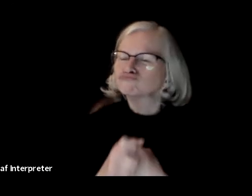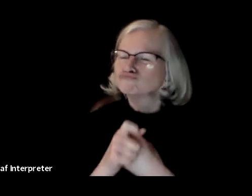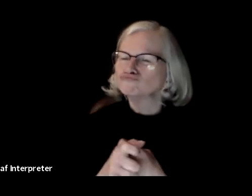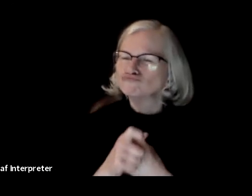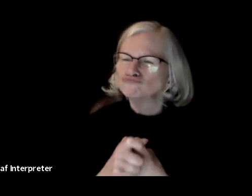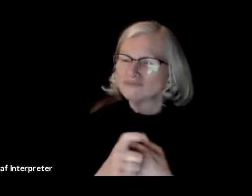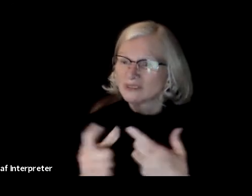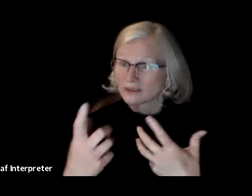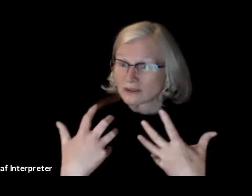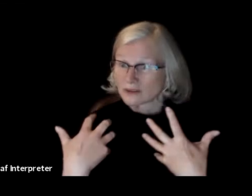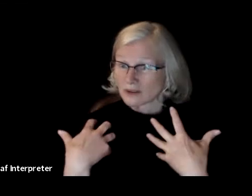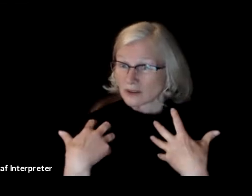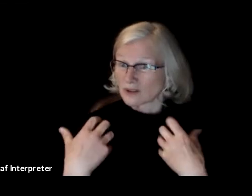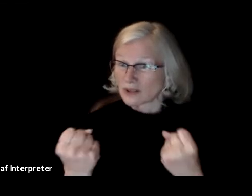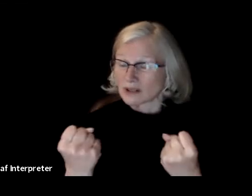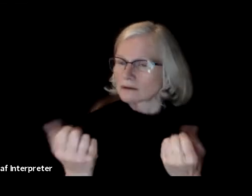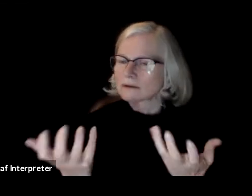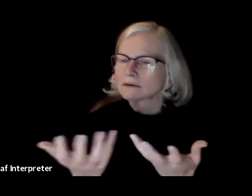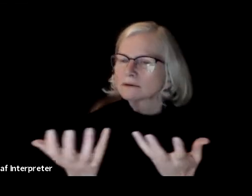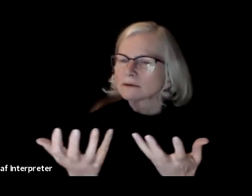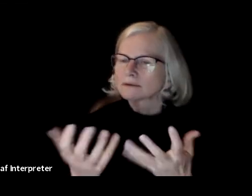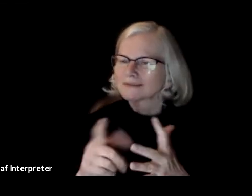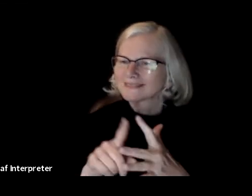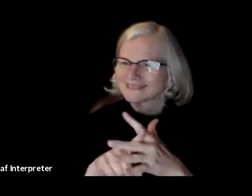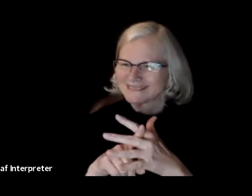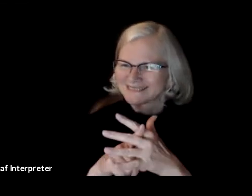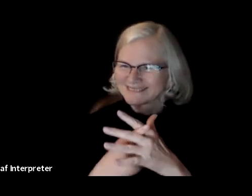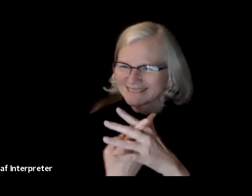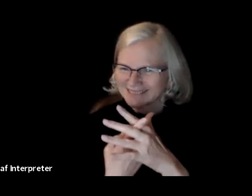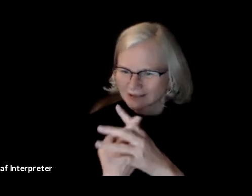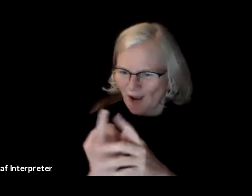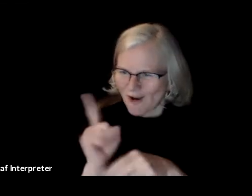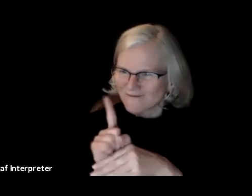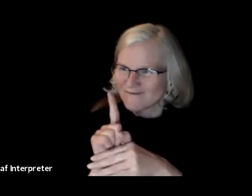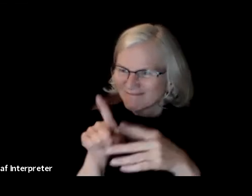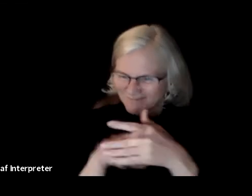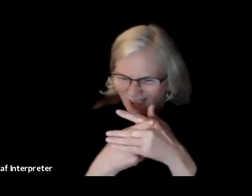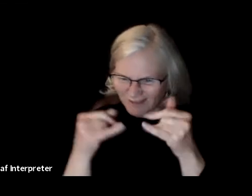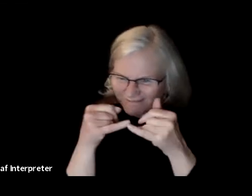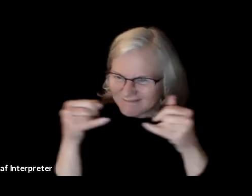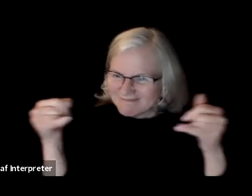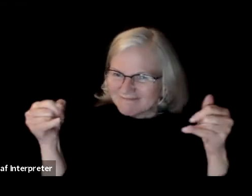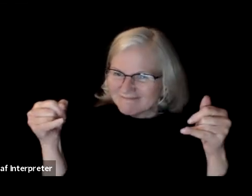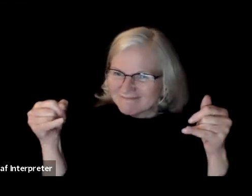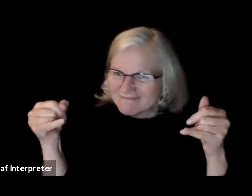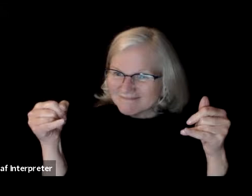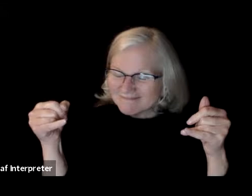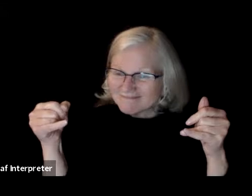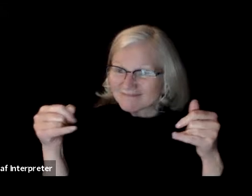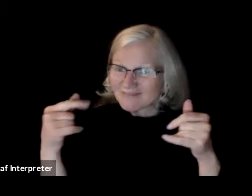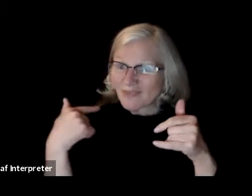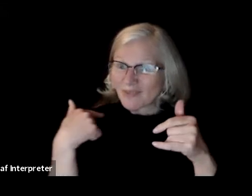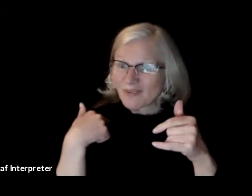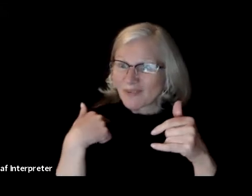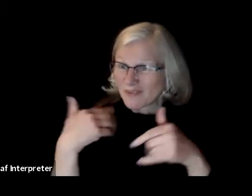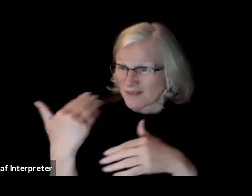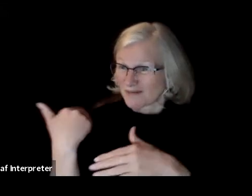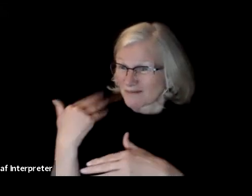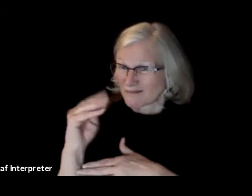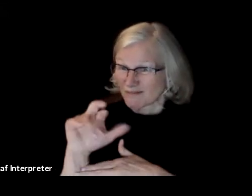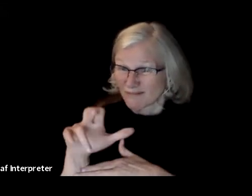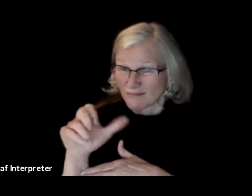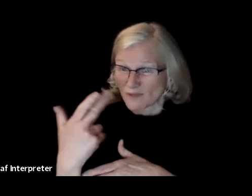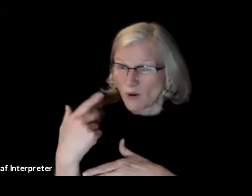Looking back, was it late February when we started to build a cache of supplies? Or was it that day in early March, when others were sent home from